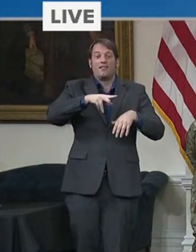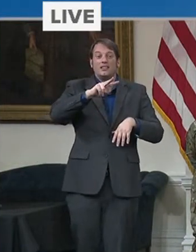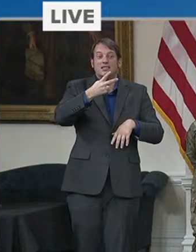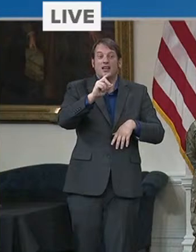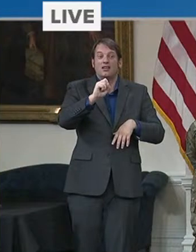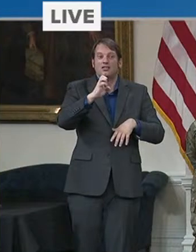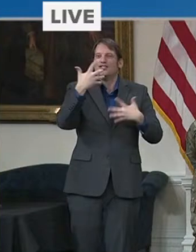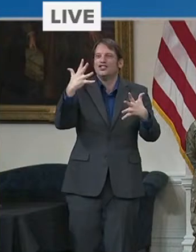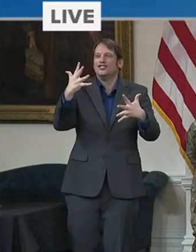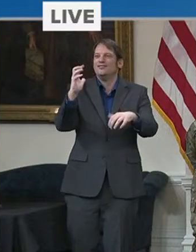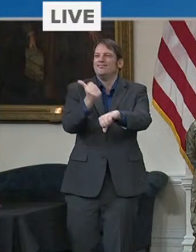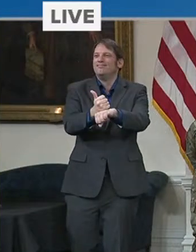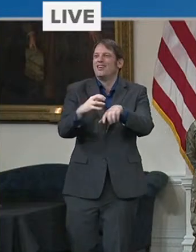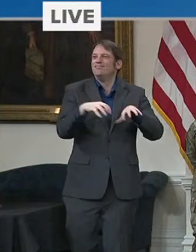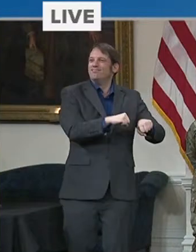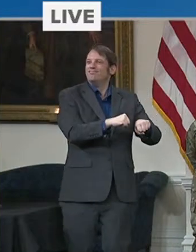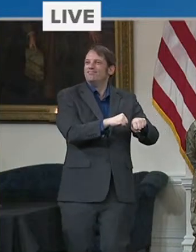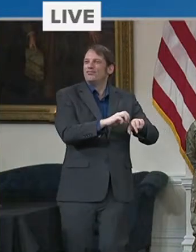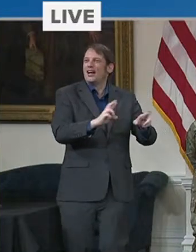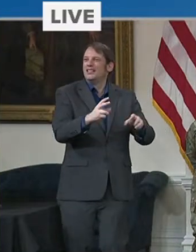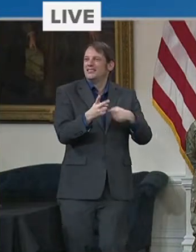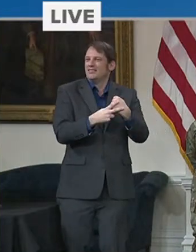received